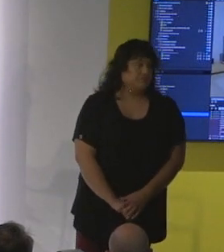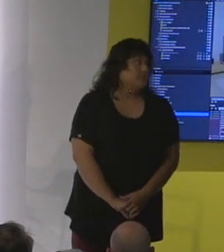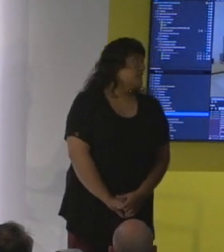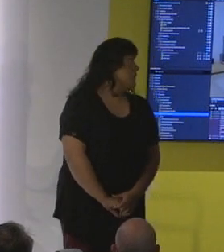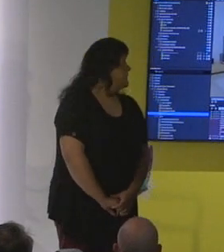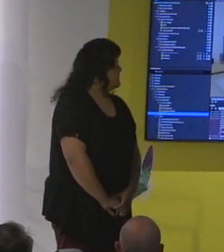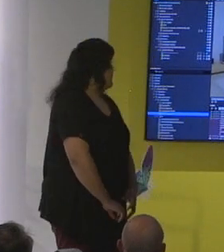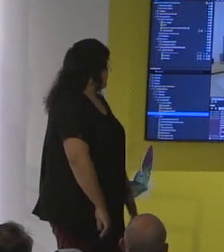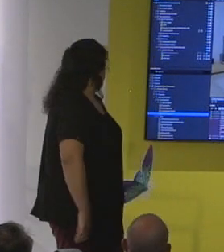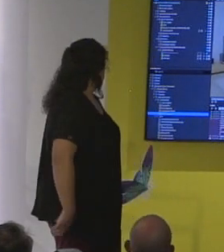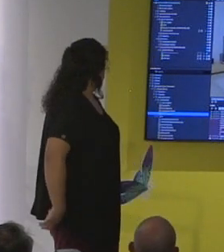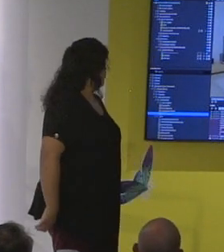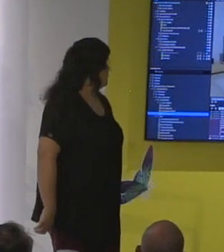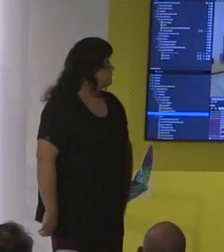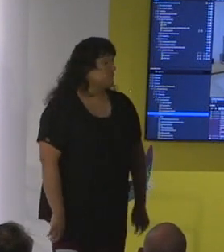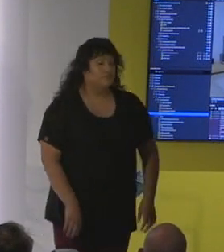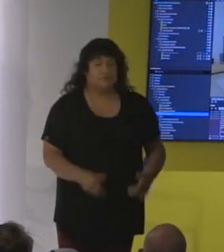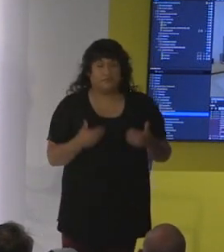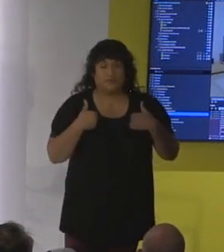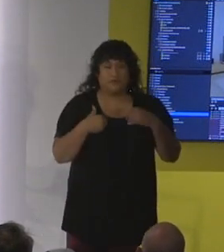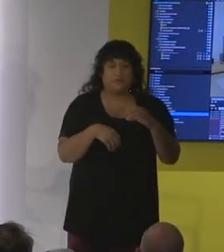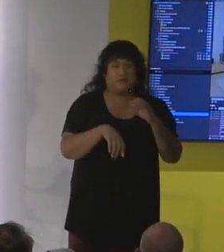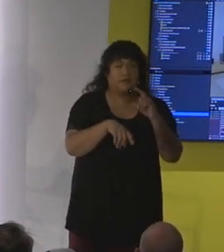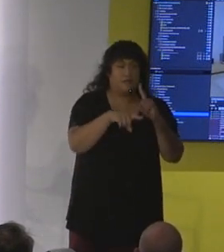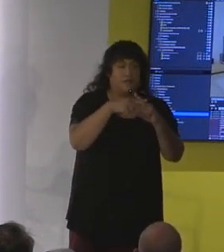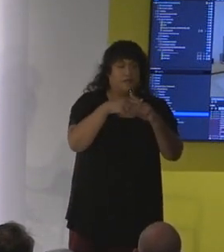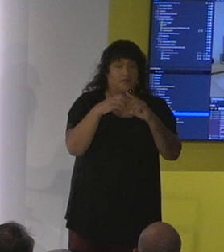All right, we got our X and our O.